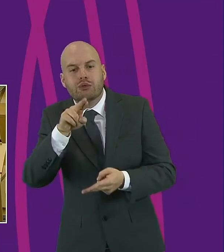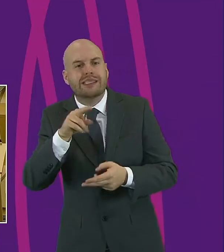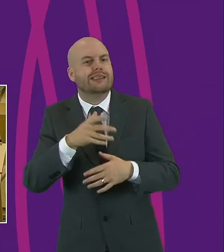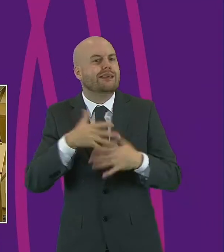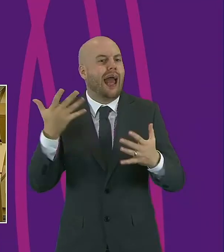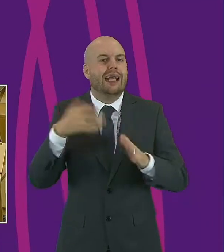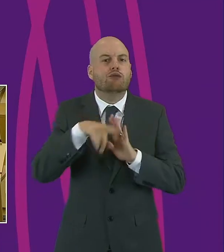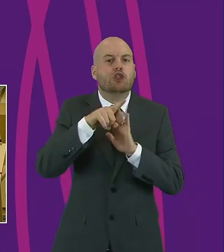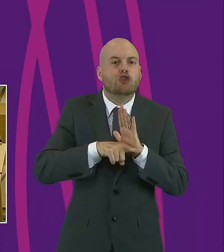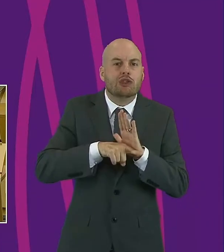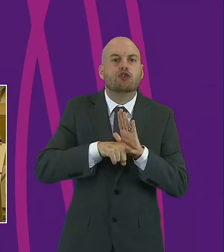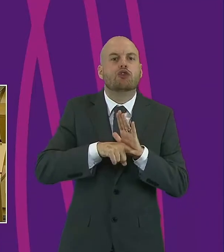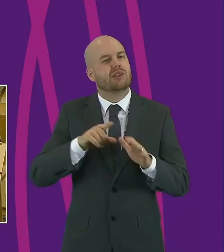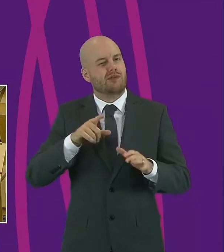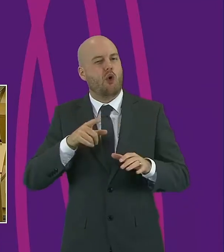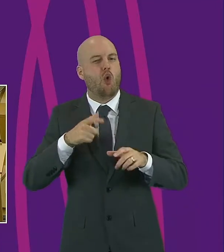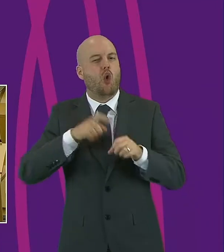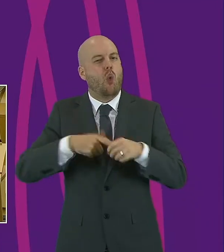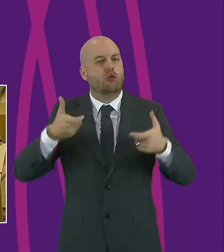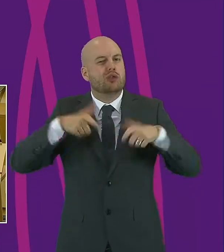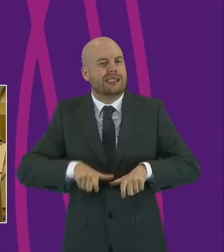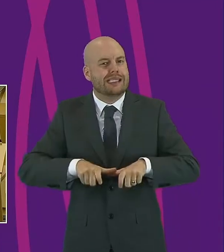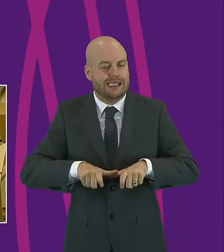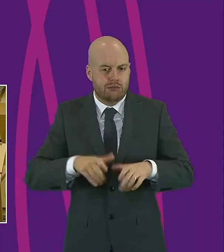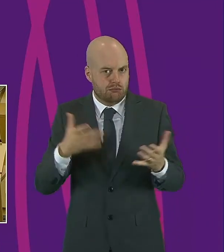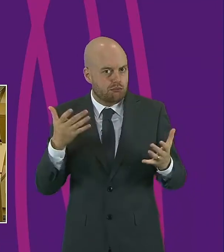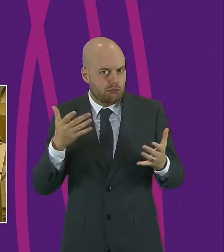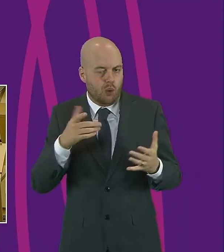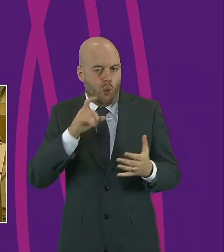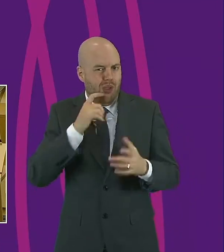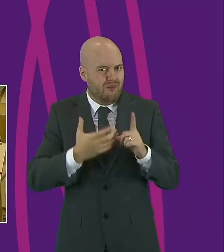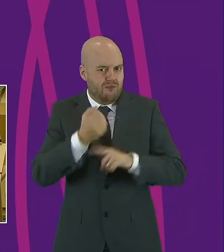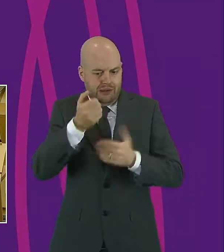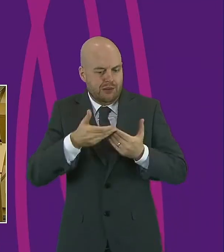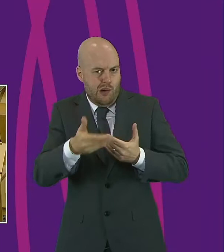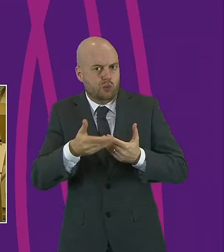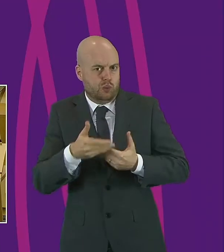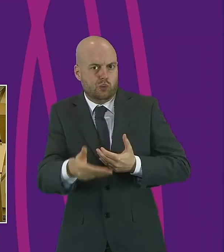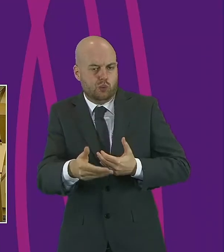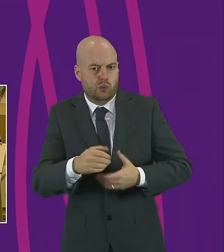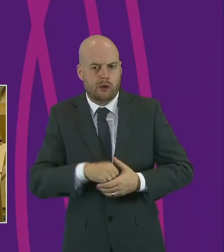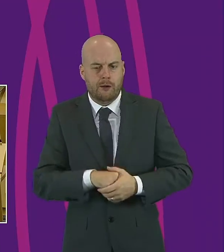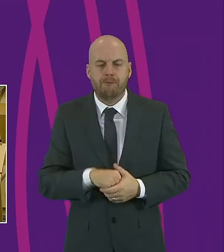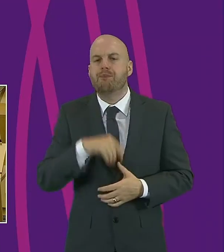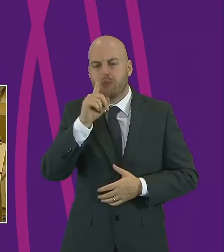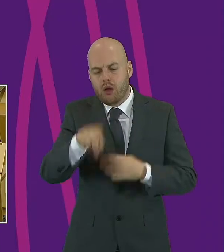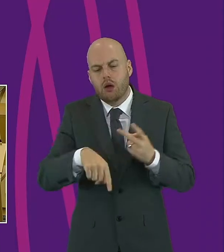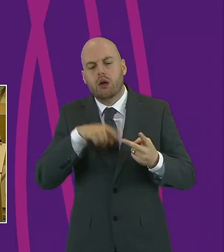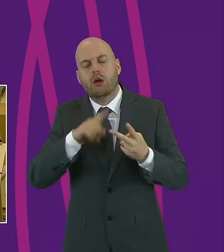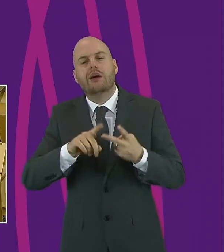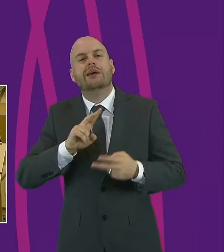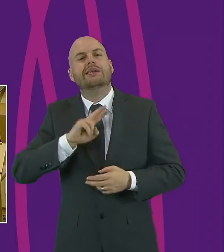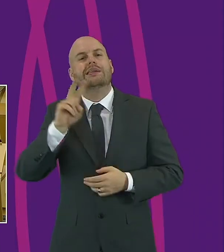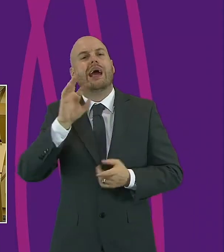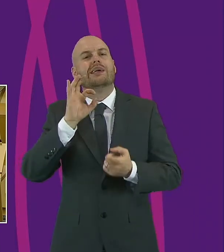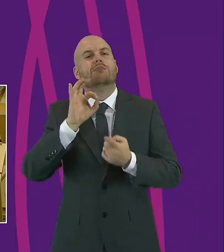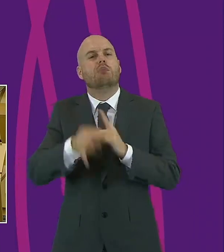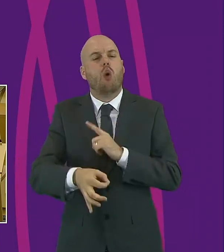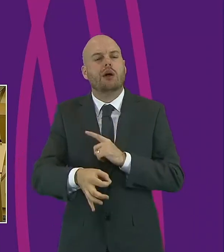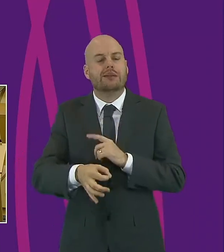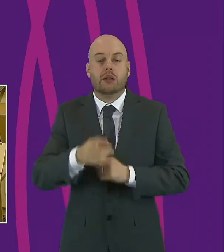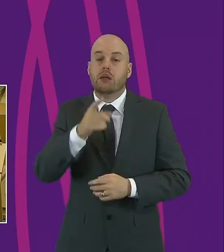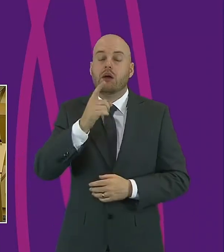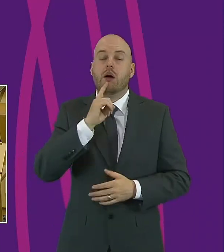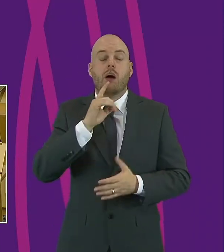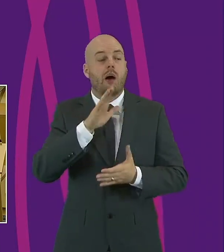24 or 48 hours. And in terms of his second point, my apologies to the Health Secretary, I wasn't able to listen to all of